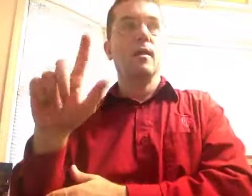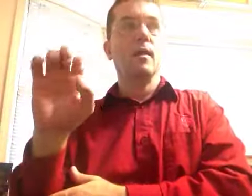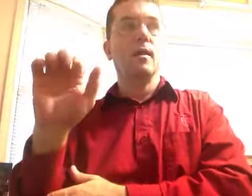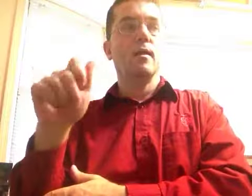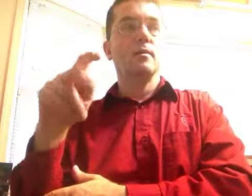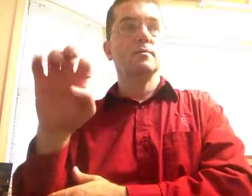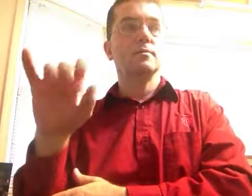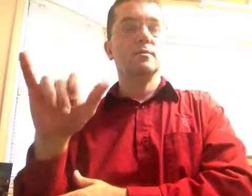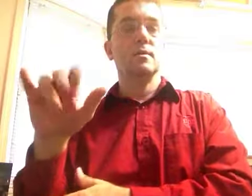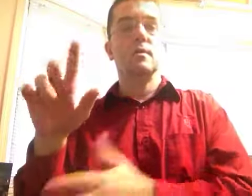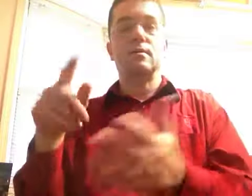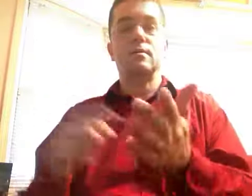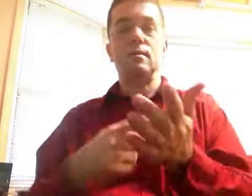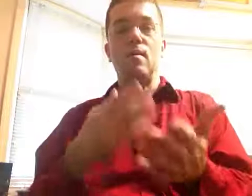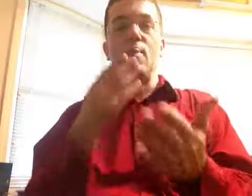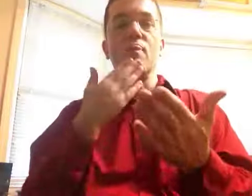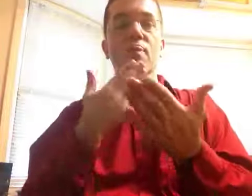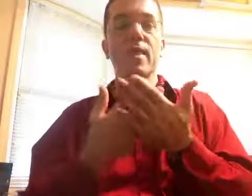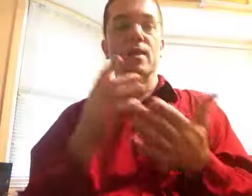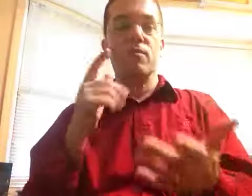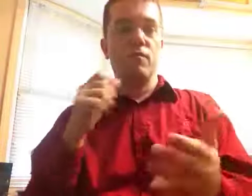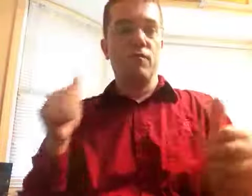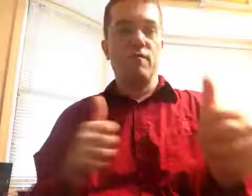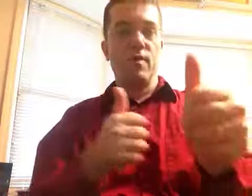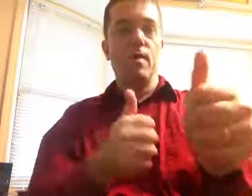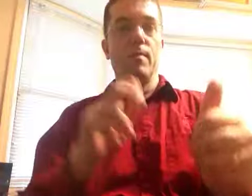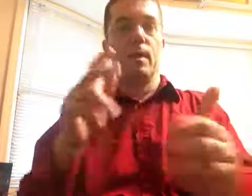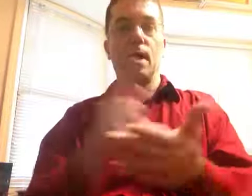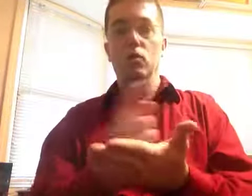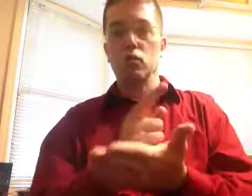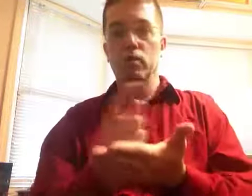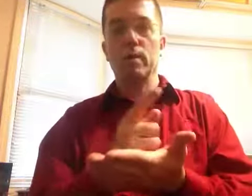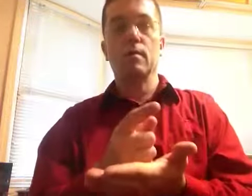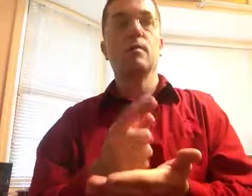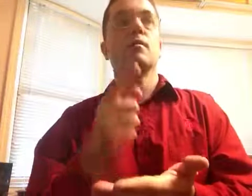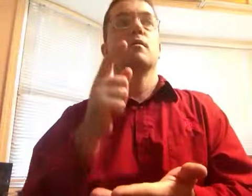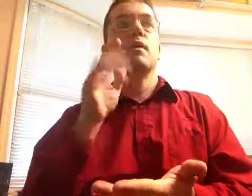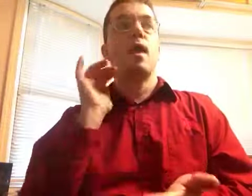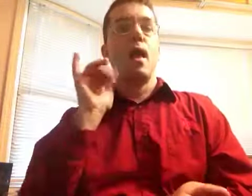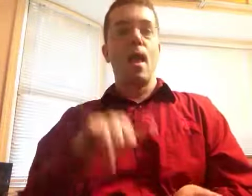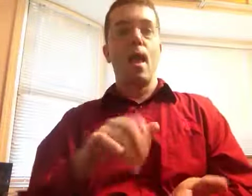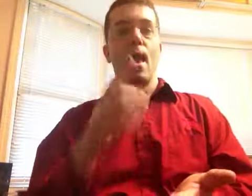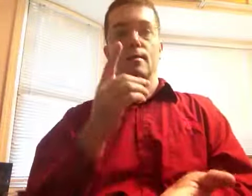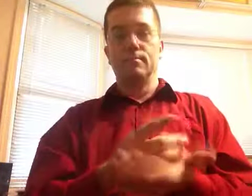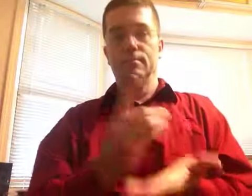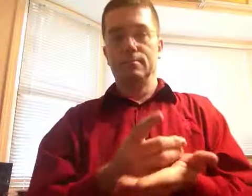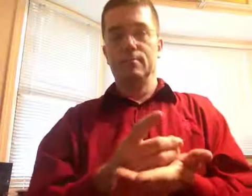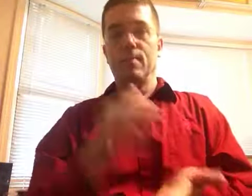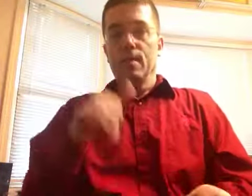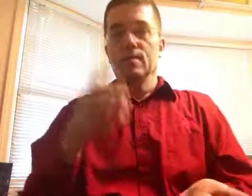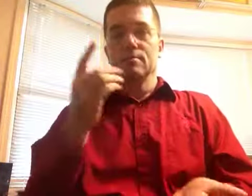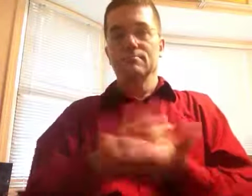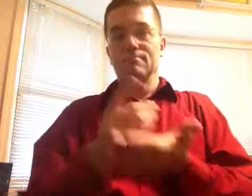Hey, thanks for following me on Twitter, @Dave Ramsey. This is The Dave Ramsey Show.